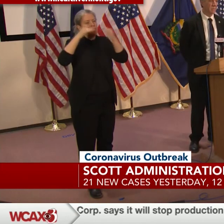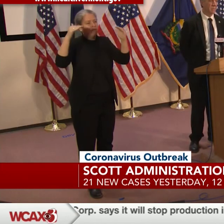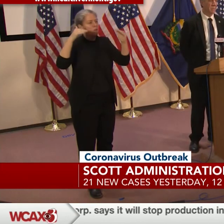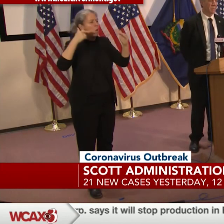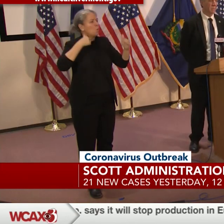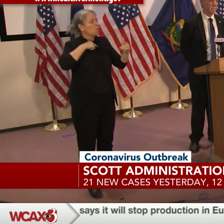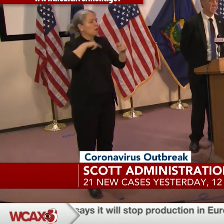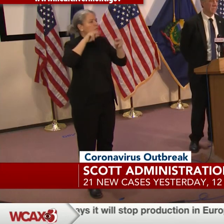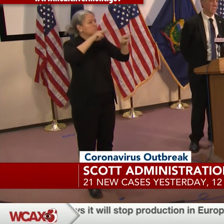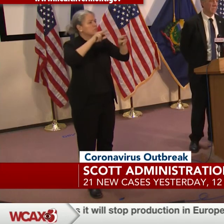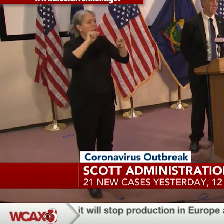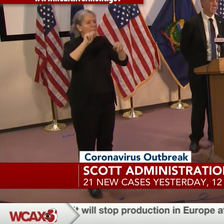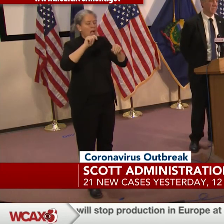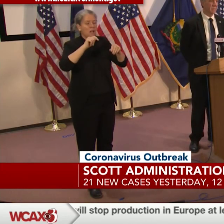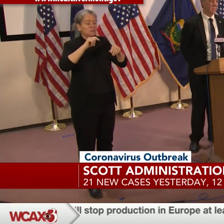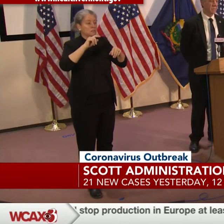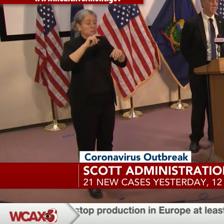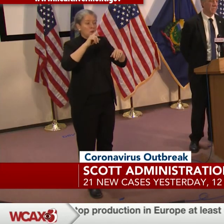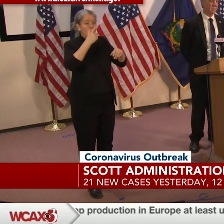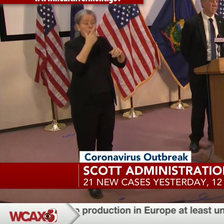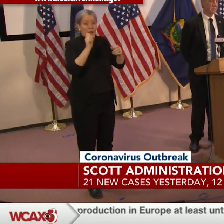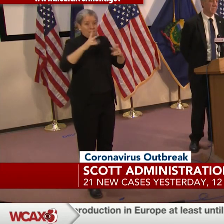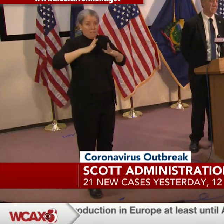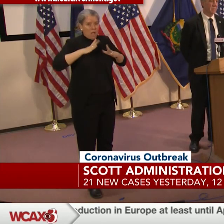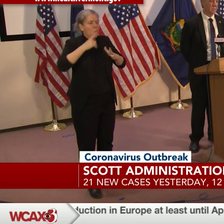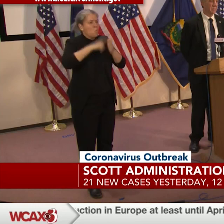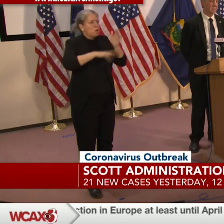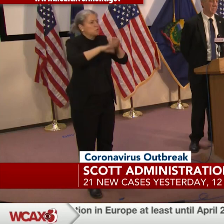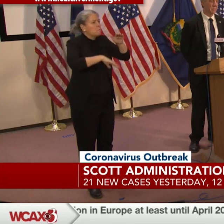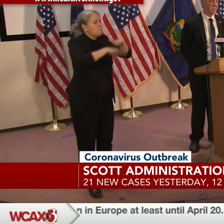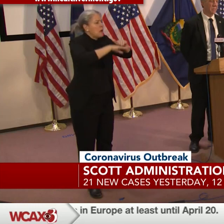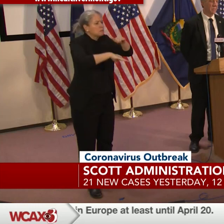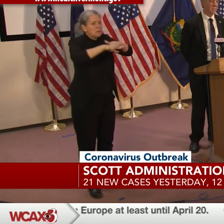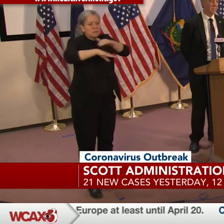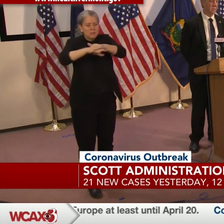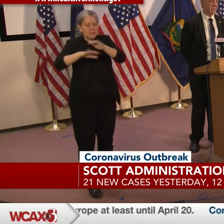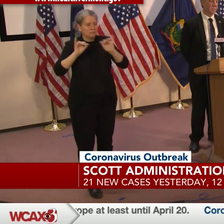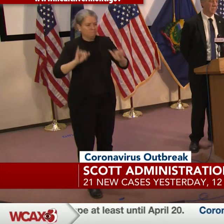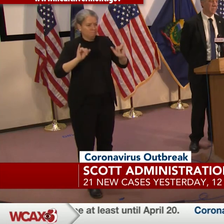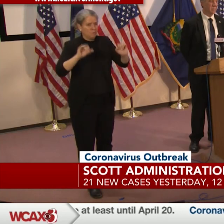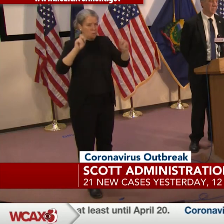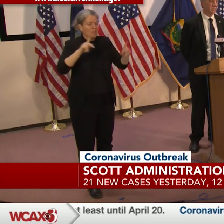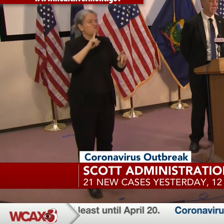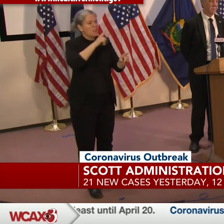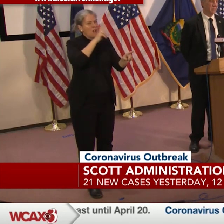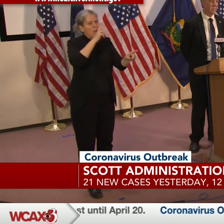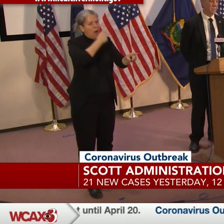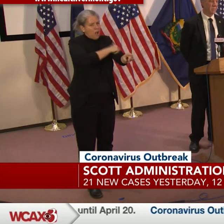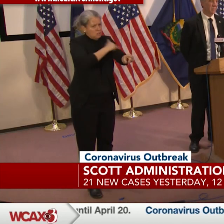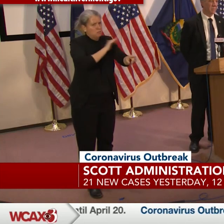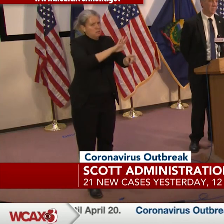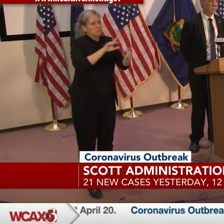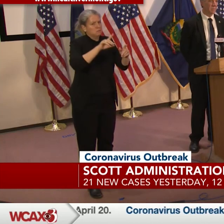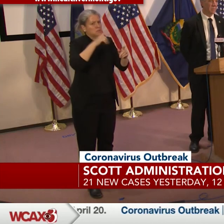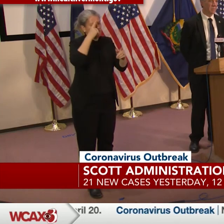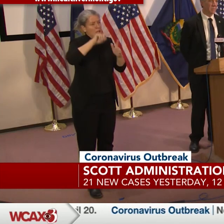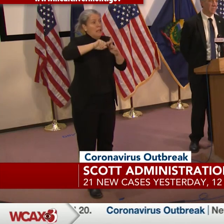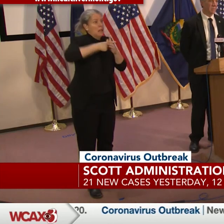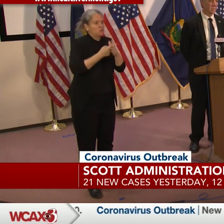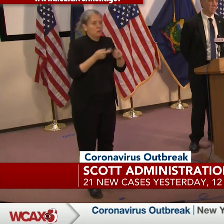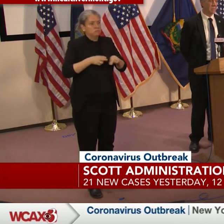of finding maximum levels over the hospital. The hospitals are responsible for the initial